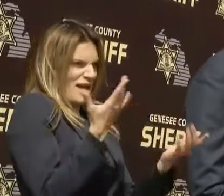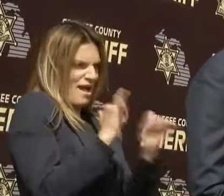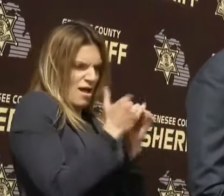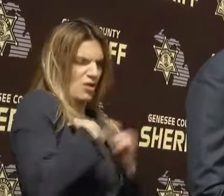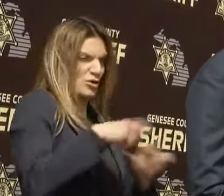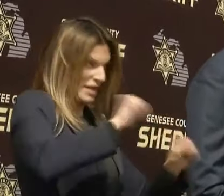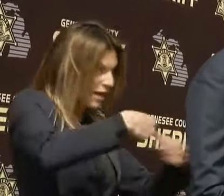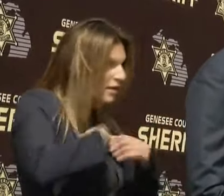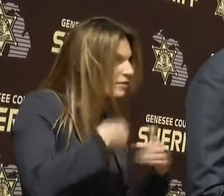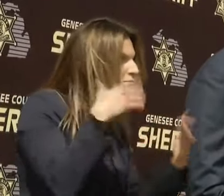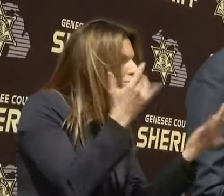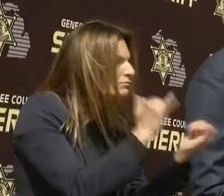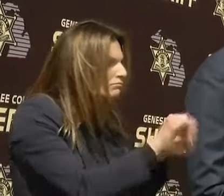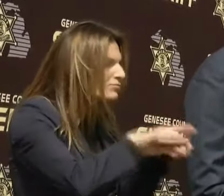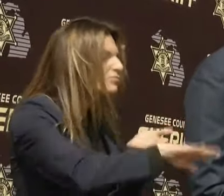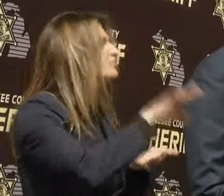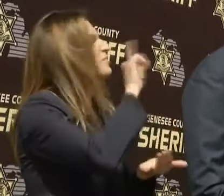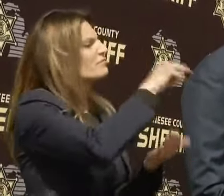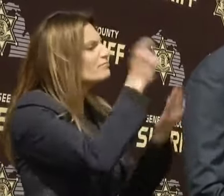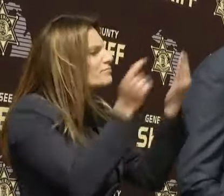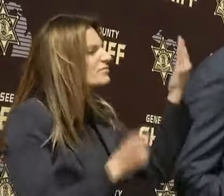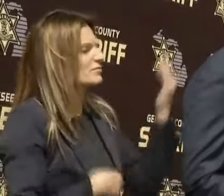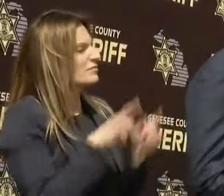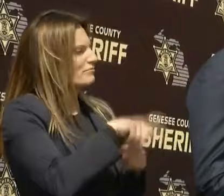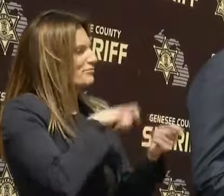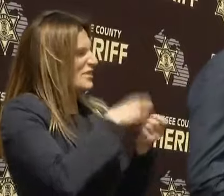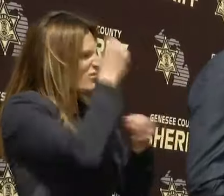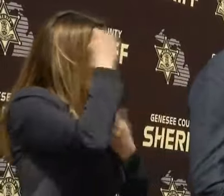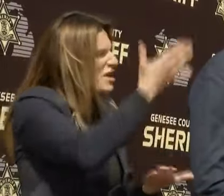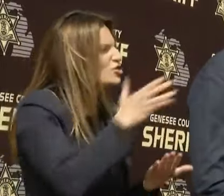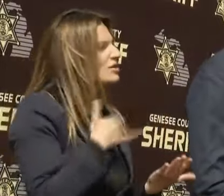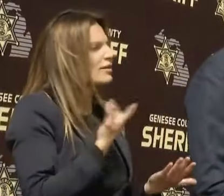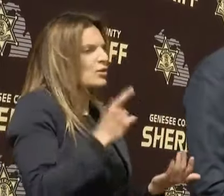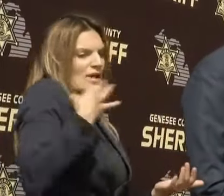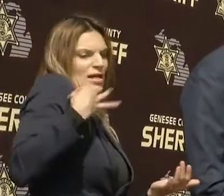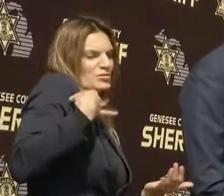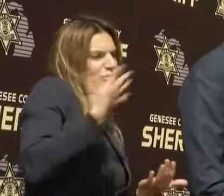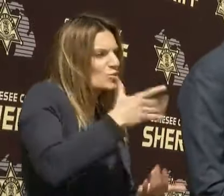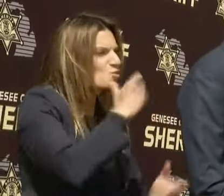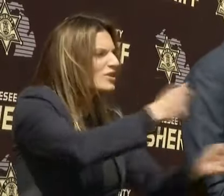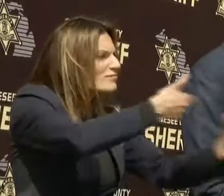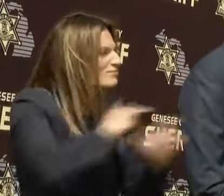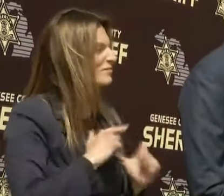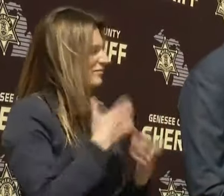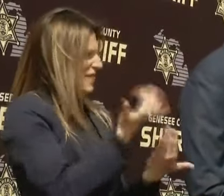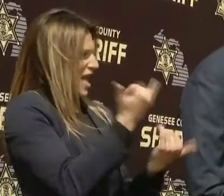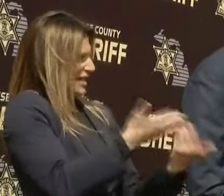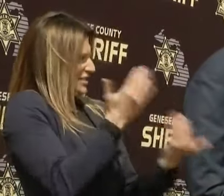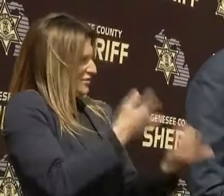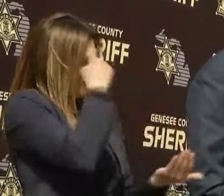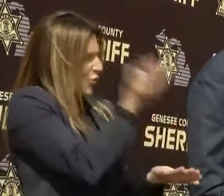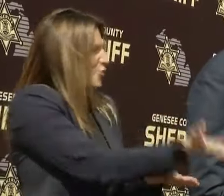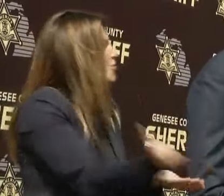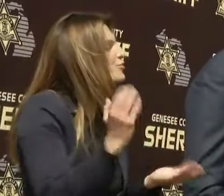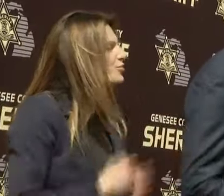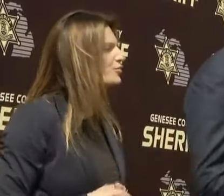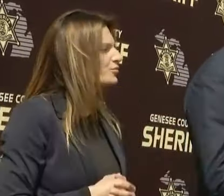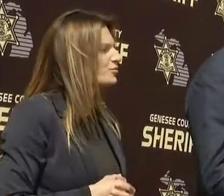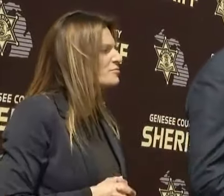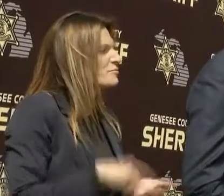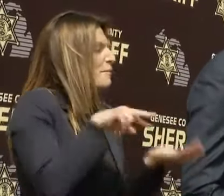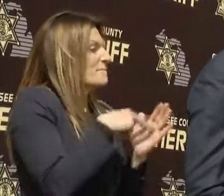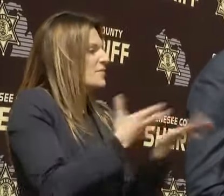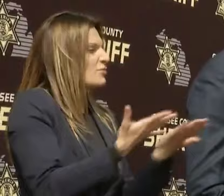can receive and reduce the waiting periods for people before people are eligible to even make that request. That means